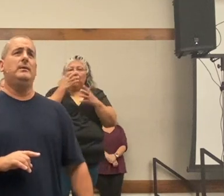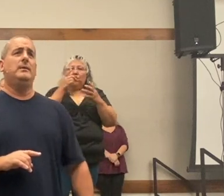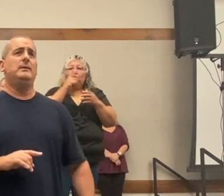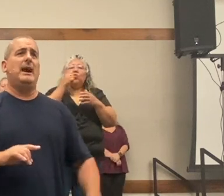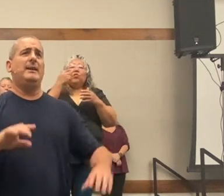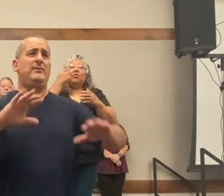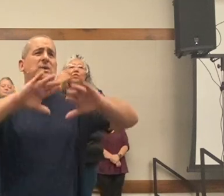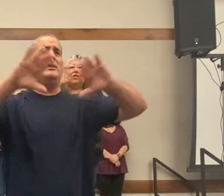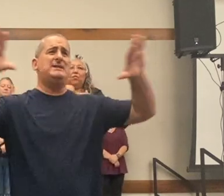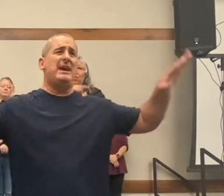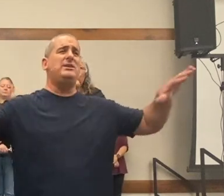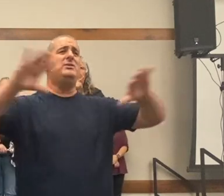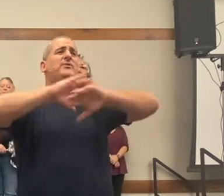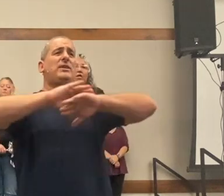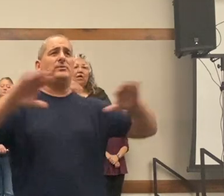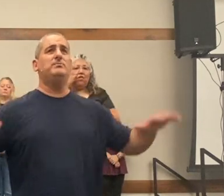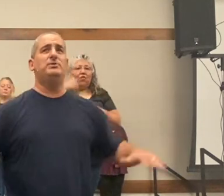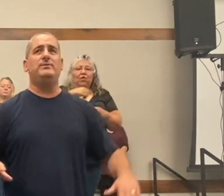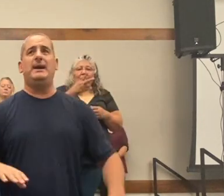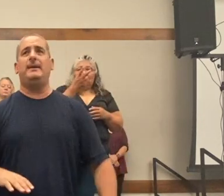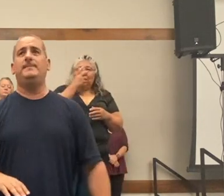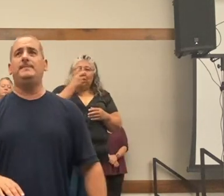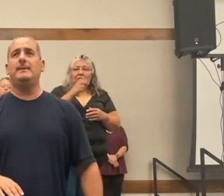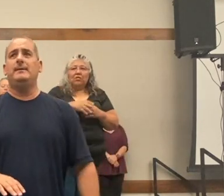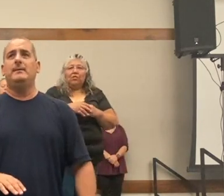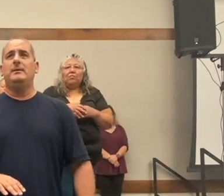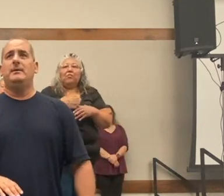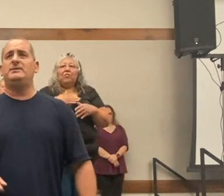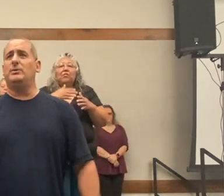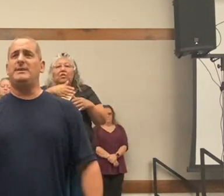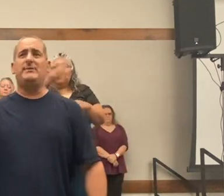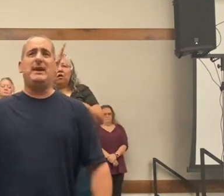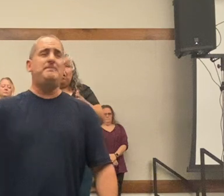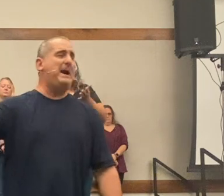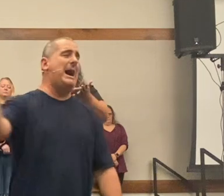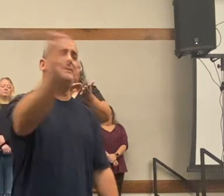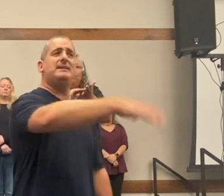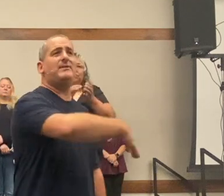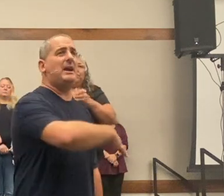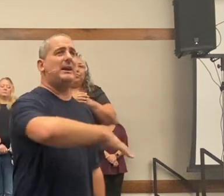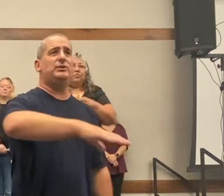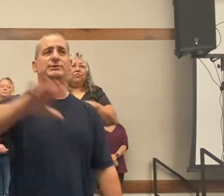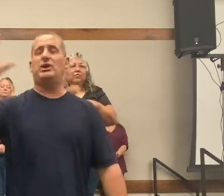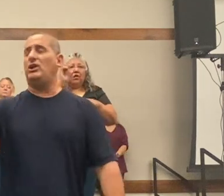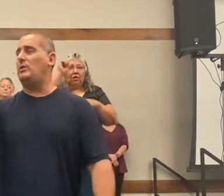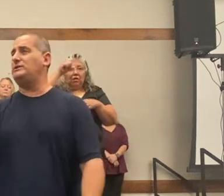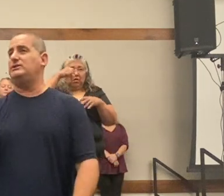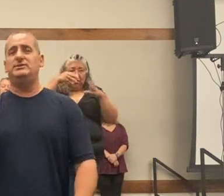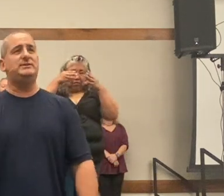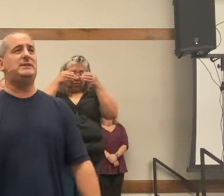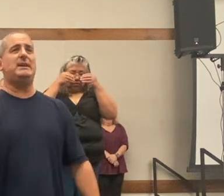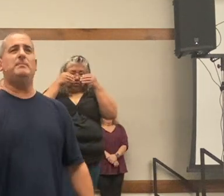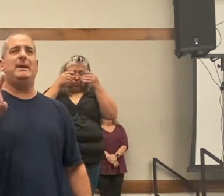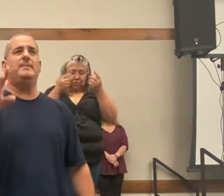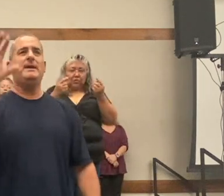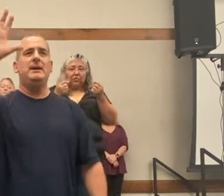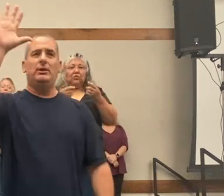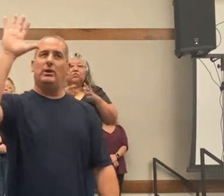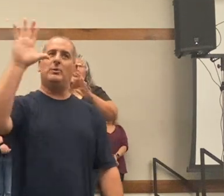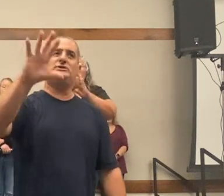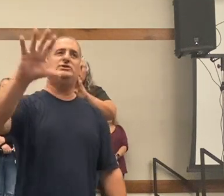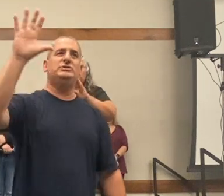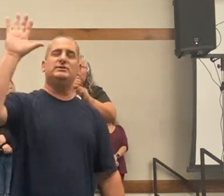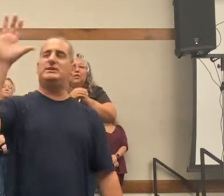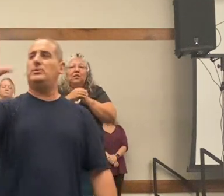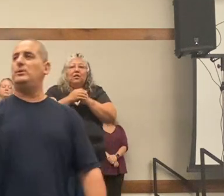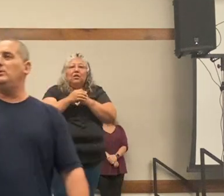are. God, if we are doubting you, Father, remove that. And so with every head bowed and every eye closed, all I want you to do is take a minute. And